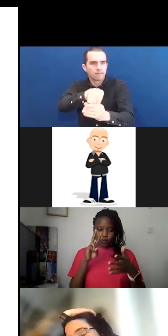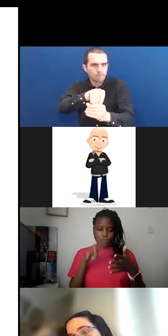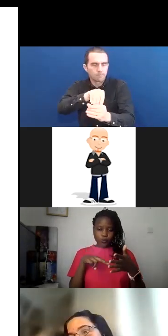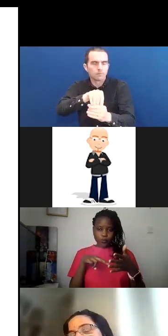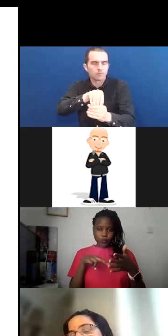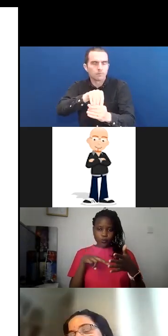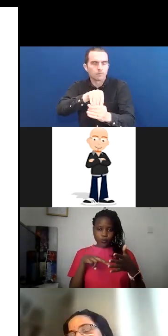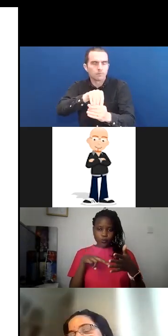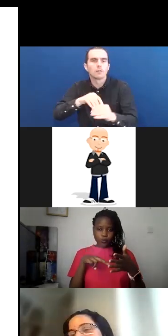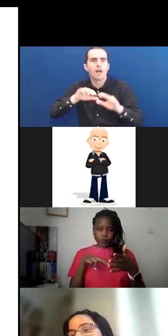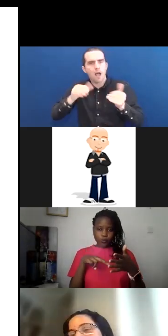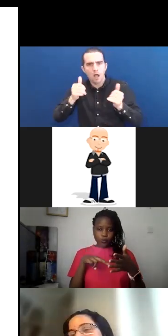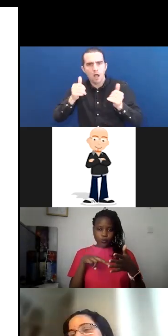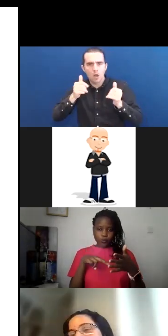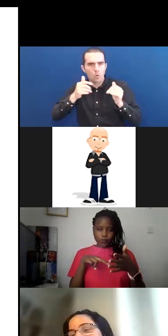the